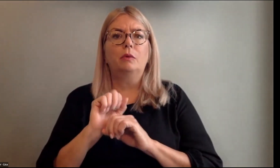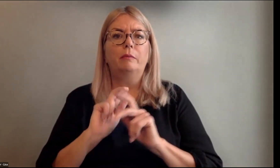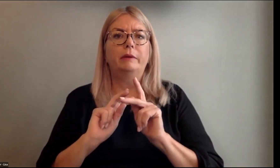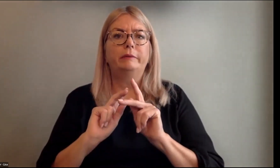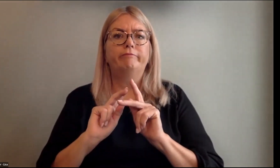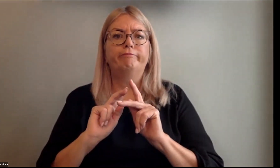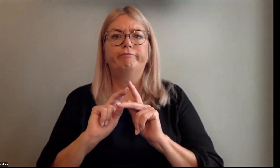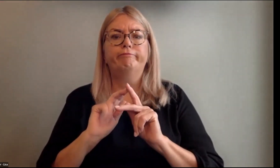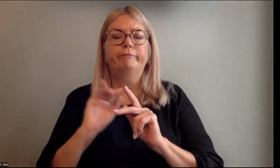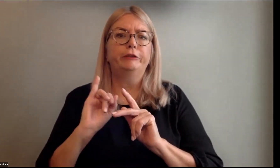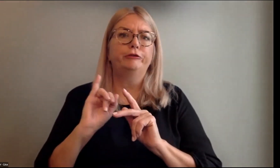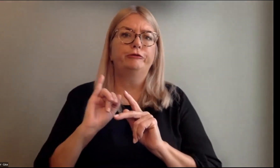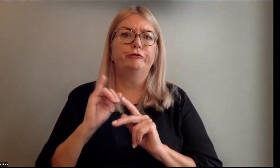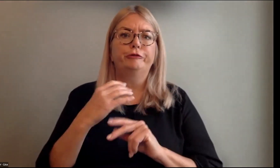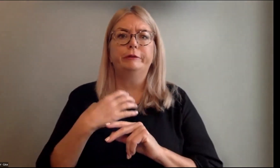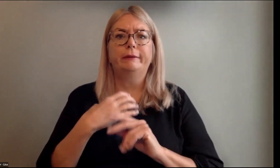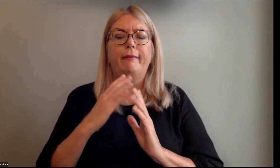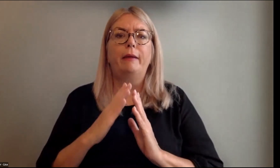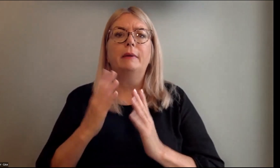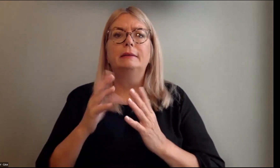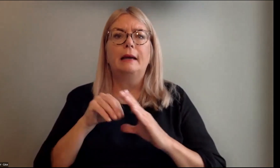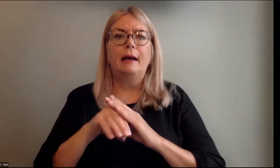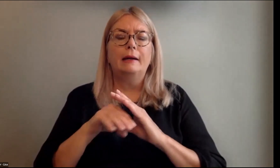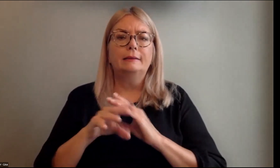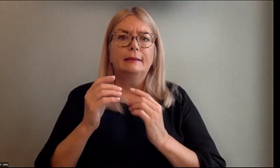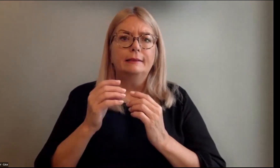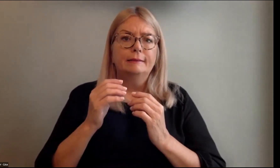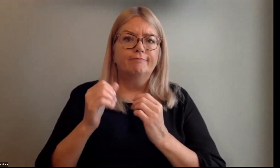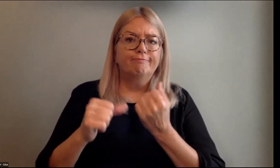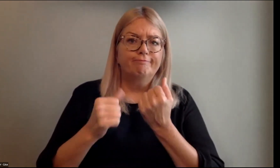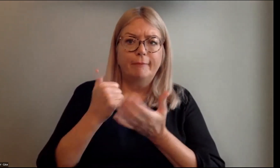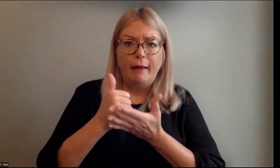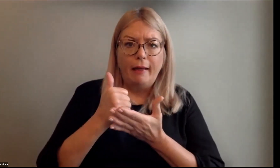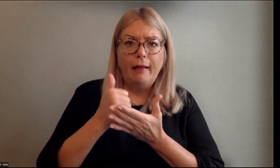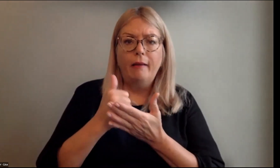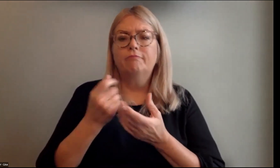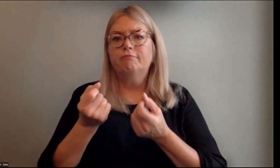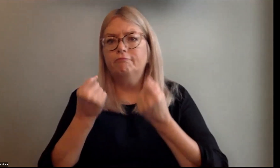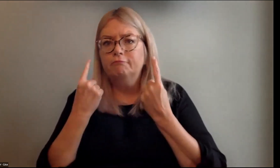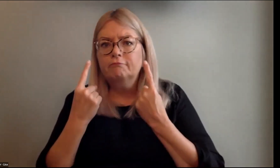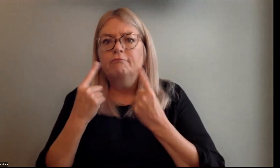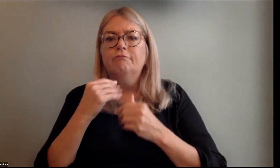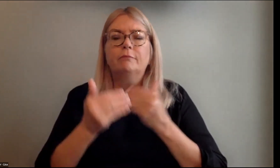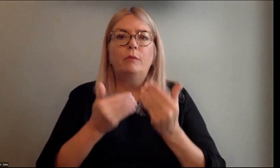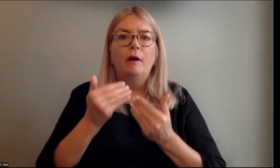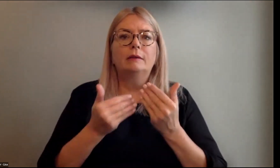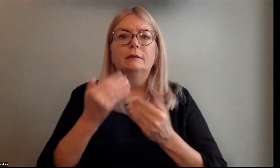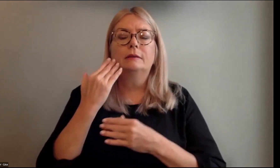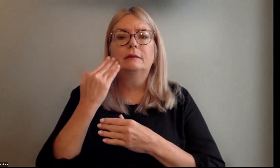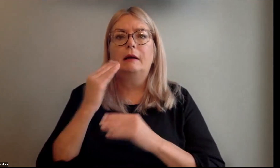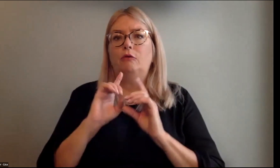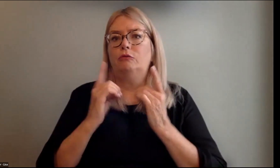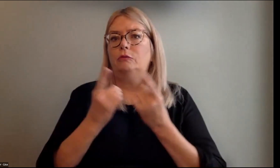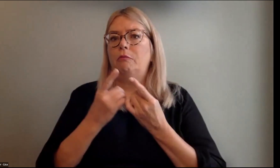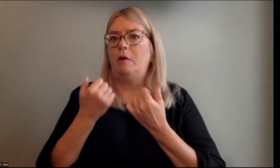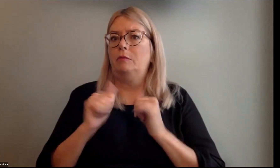to access assistance, to get help understanding exactly how the process is supposed to go. And I know that the department